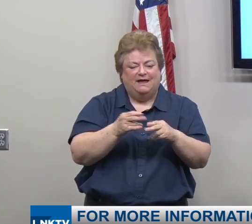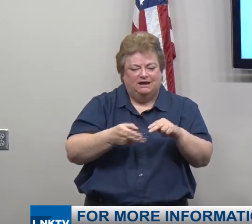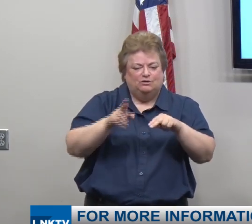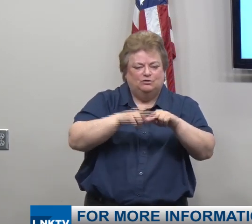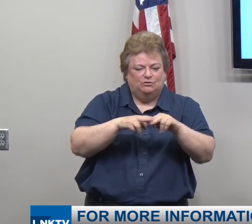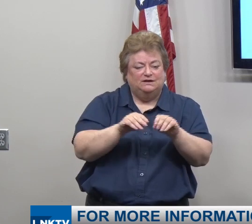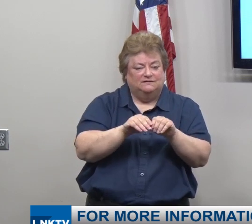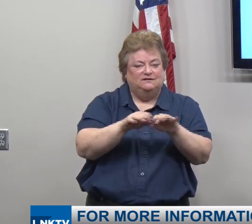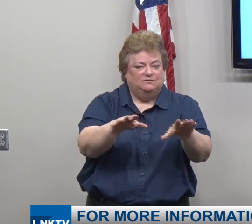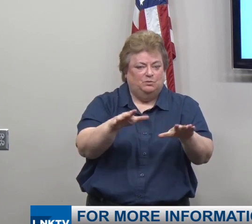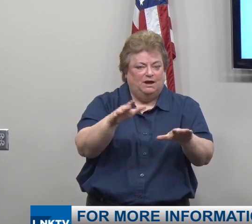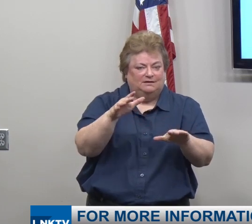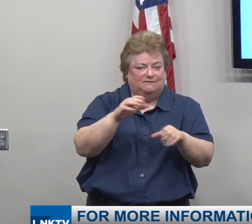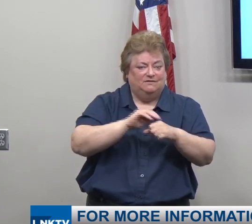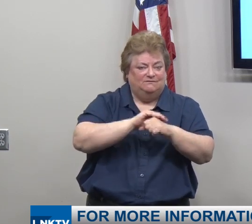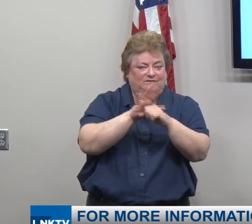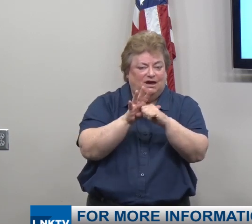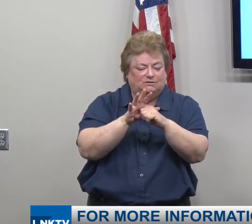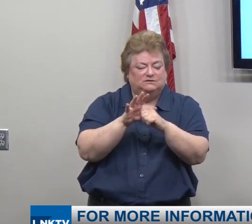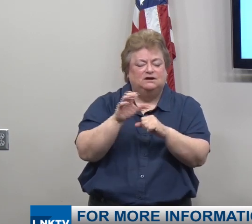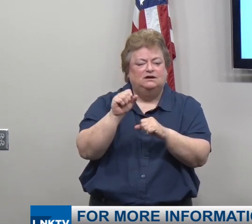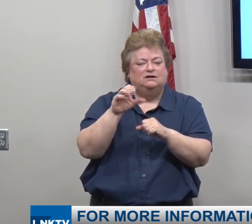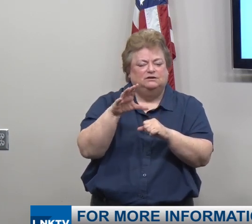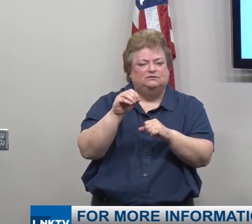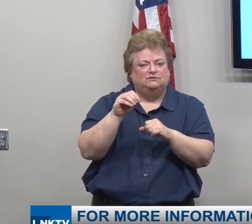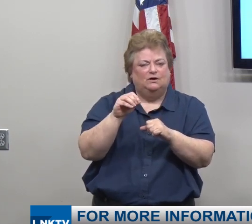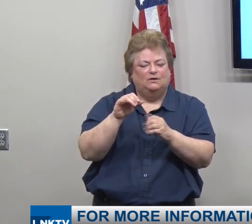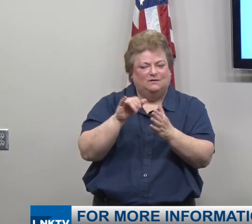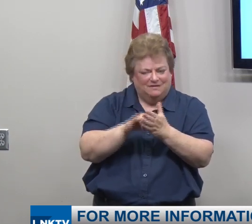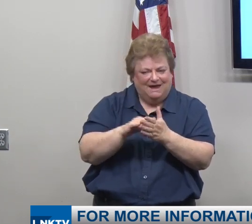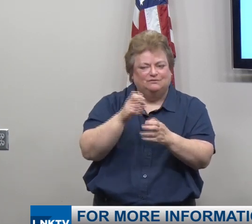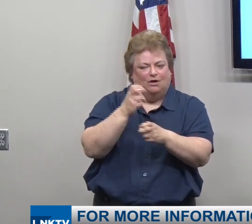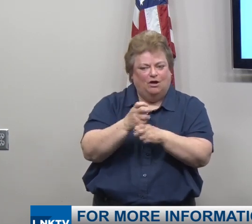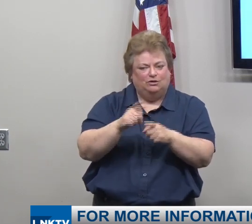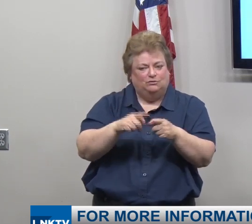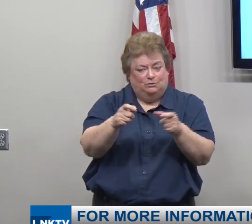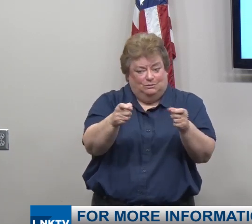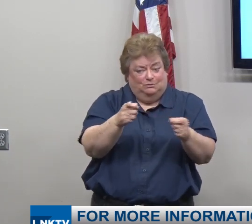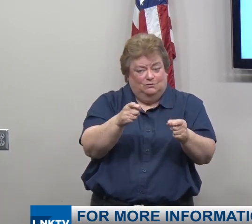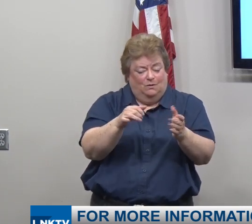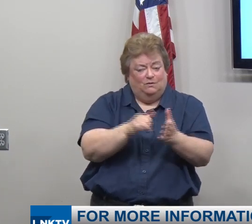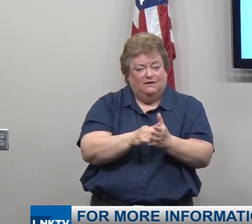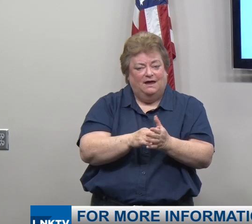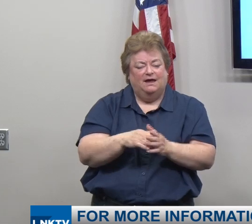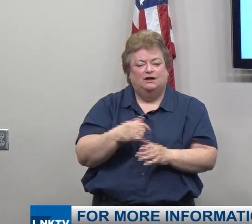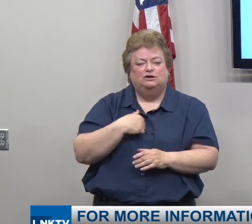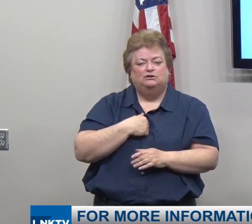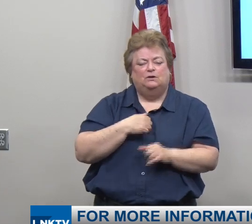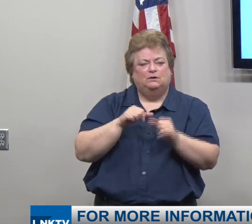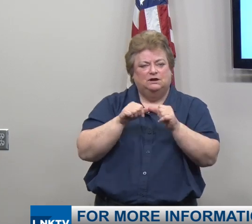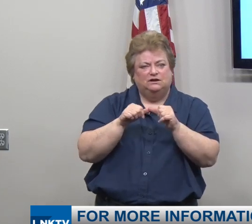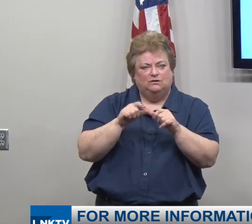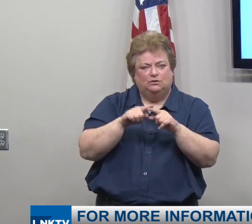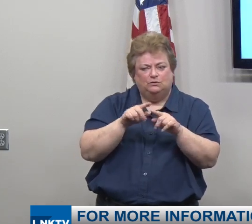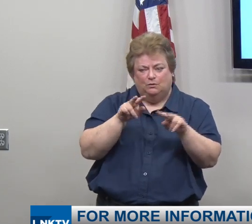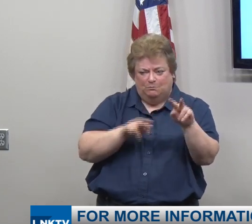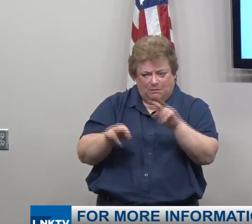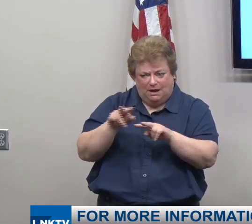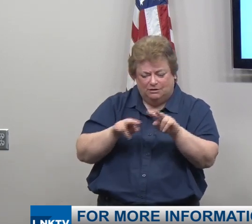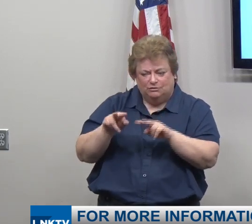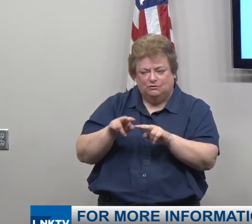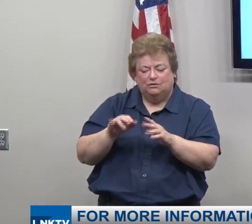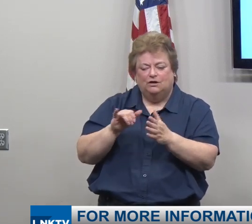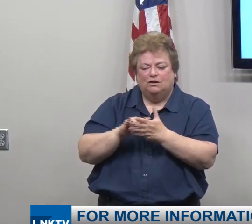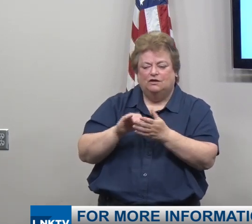virus. And that's a really difficult measure to get a handle on. So we continue to monitor not only